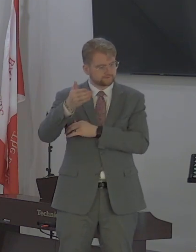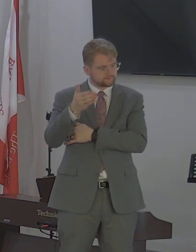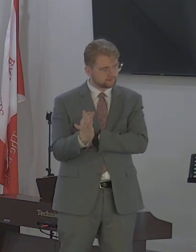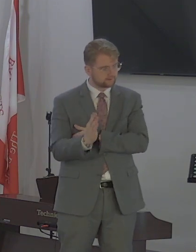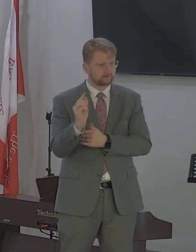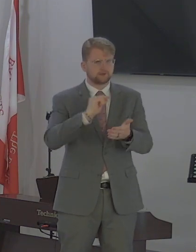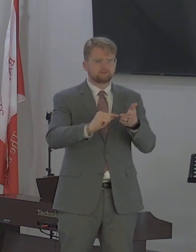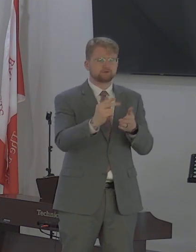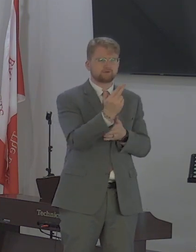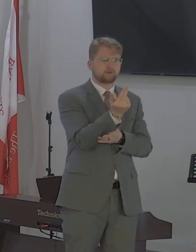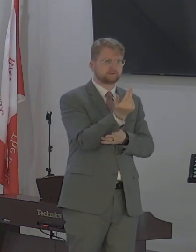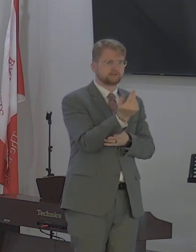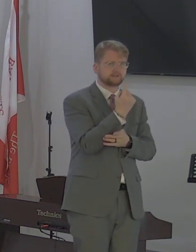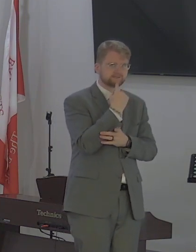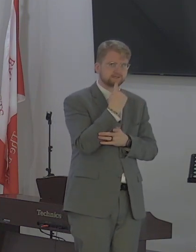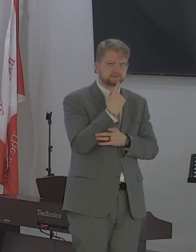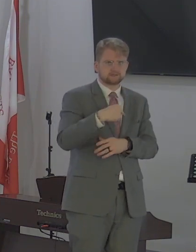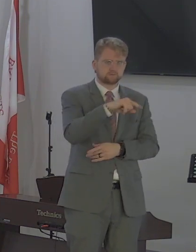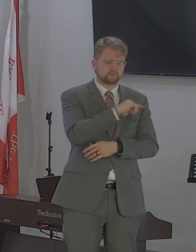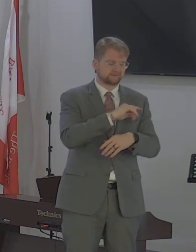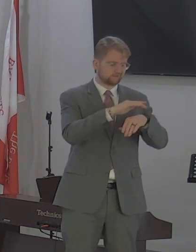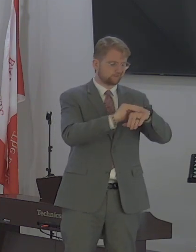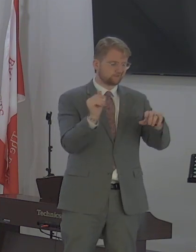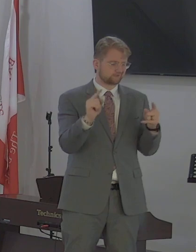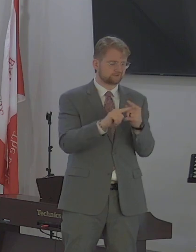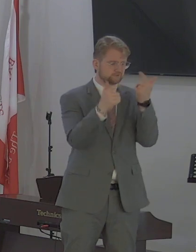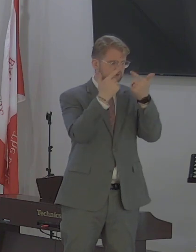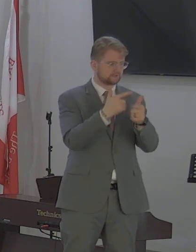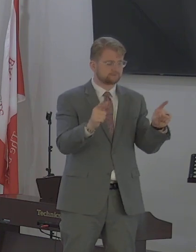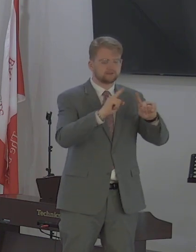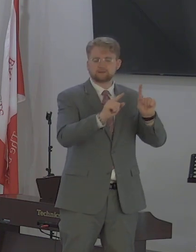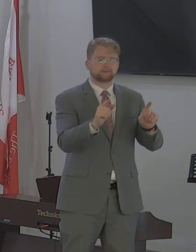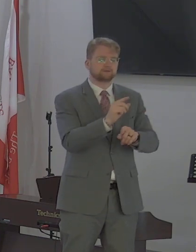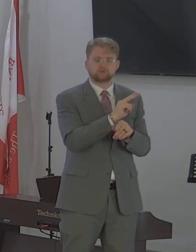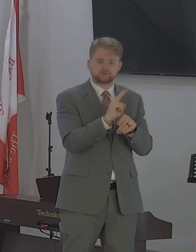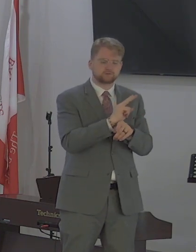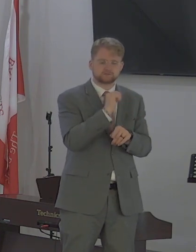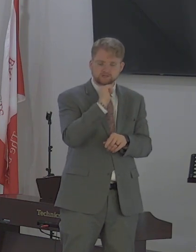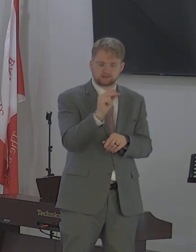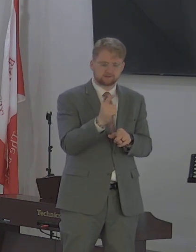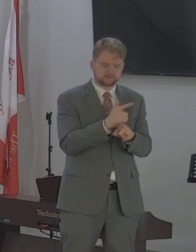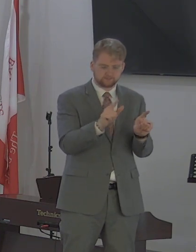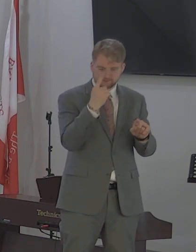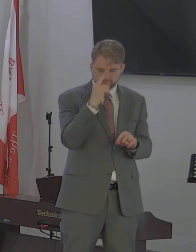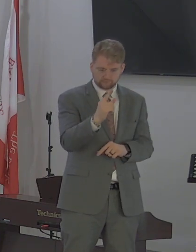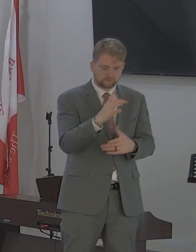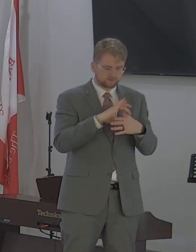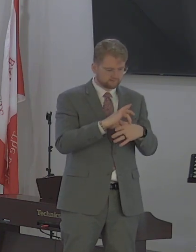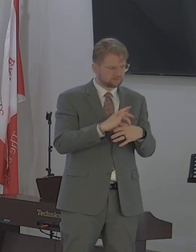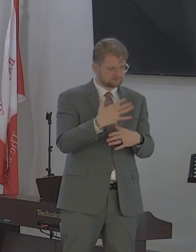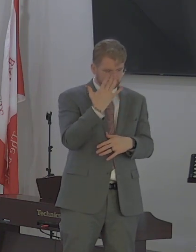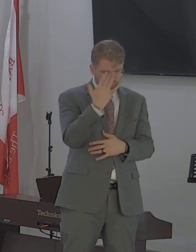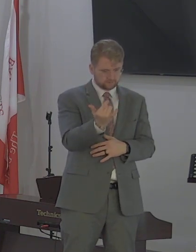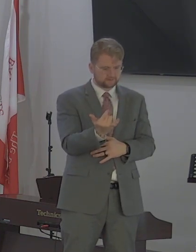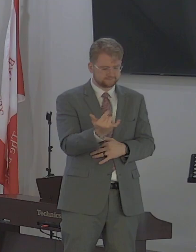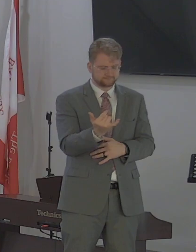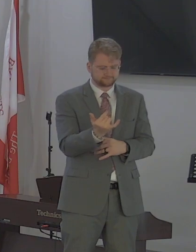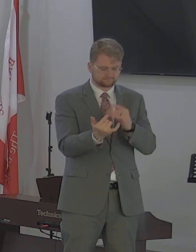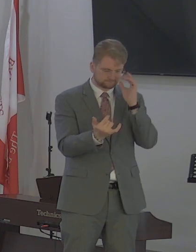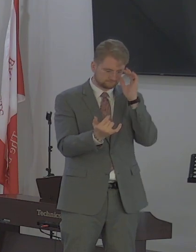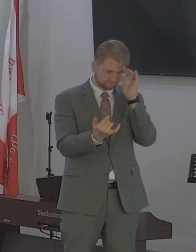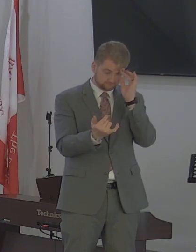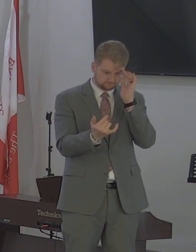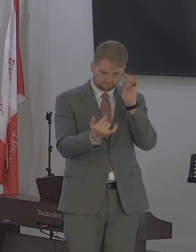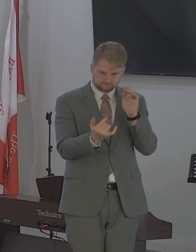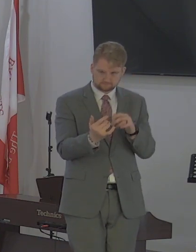brethren, we've been called unto liberty. We're saved, but use not liberty for the occasion of the flesh. Why? The occasion to the